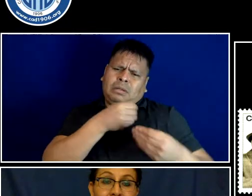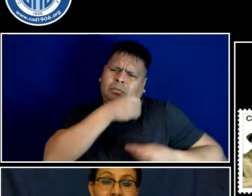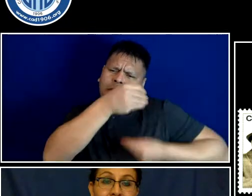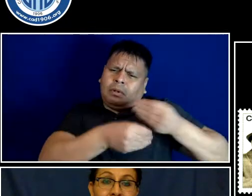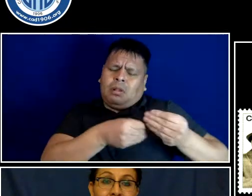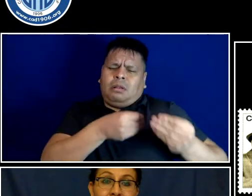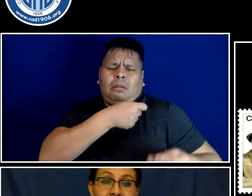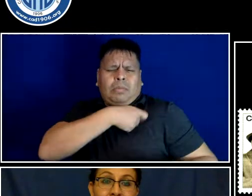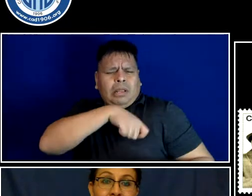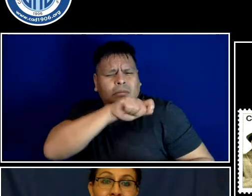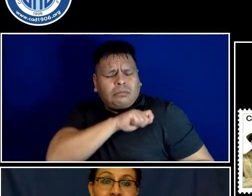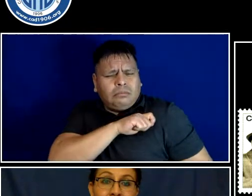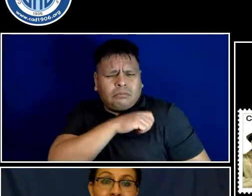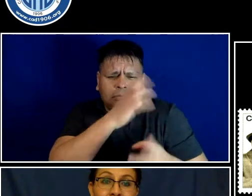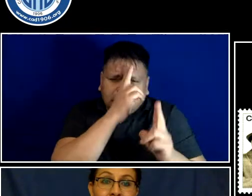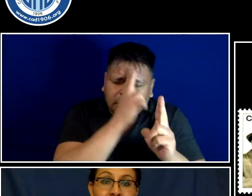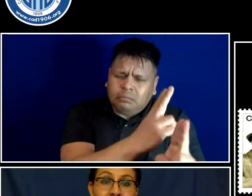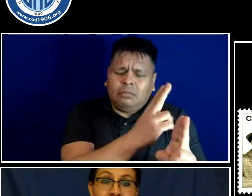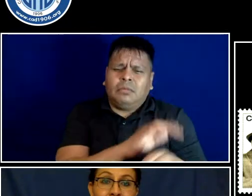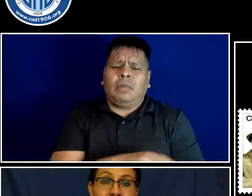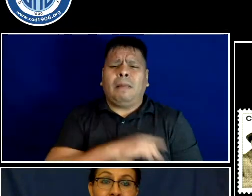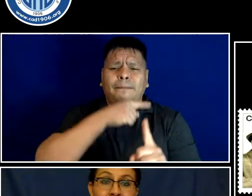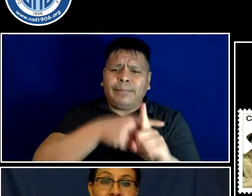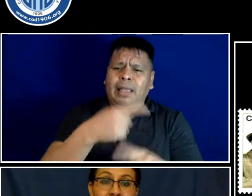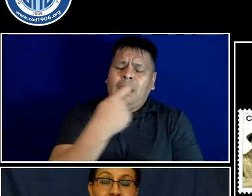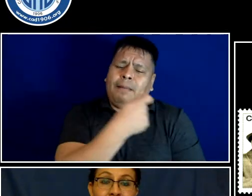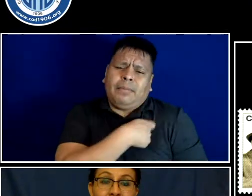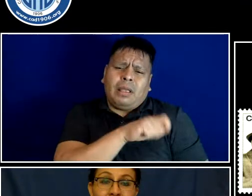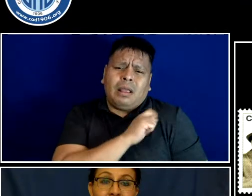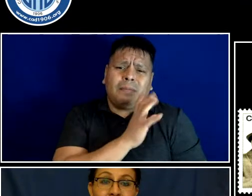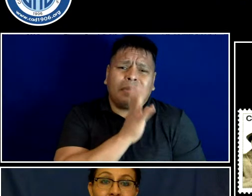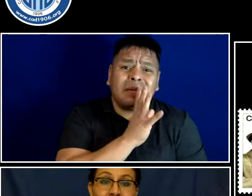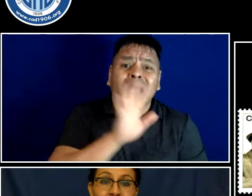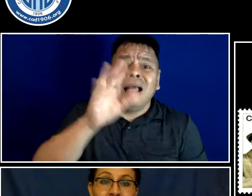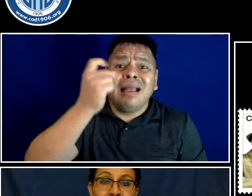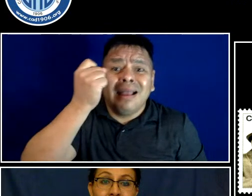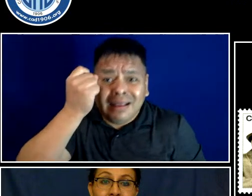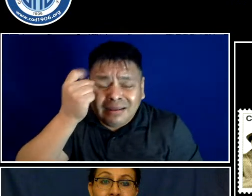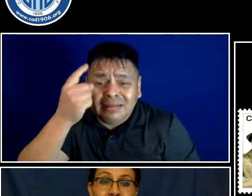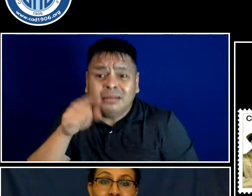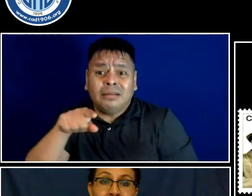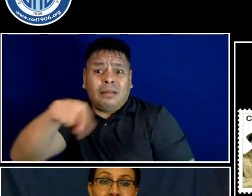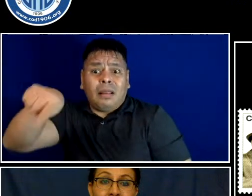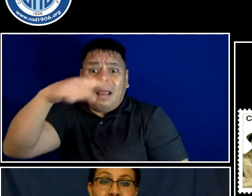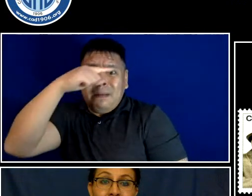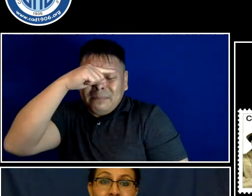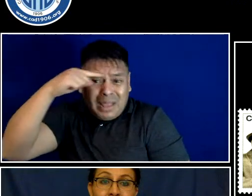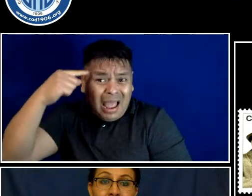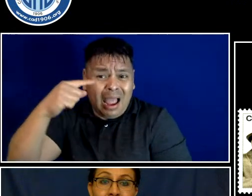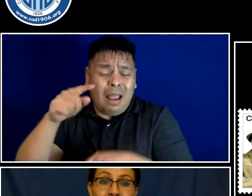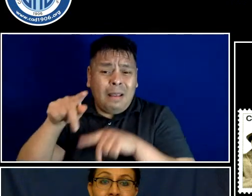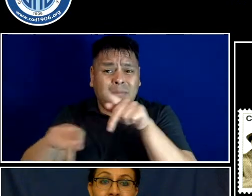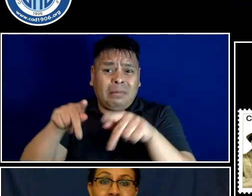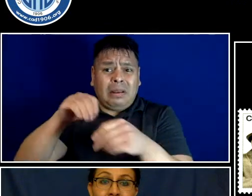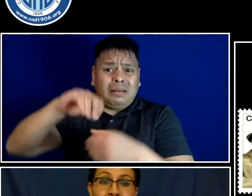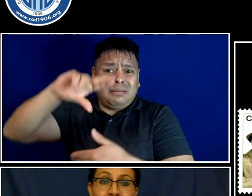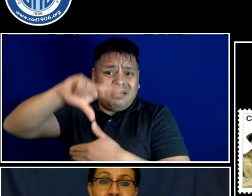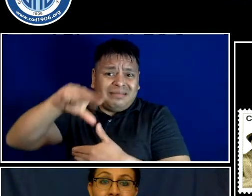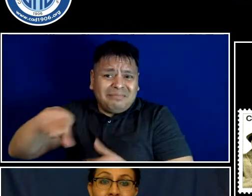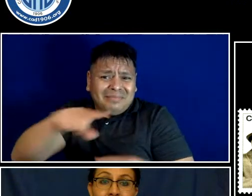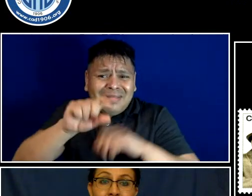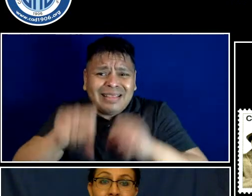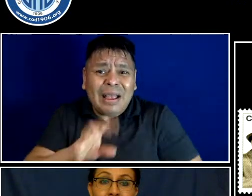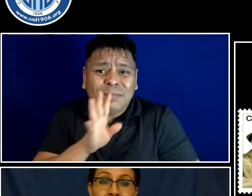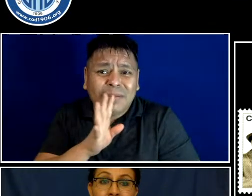Because of the use of the term Latin, it doesn't mean that we leave out folks that have that Afro diaspora in